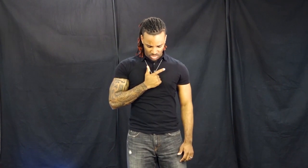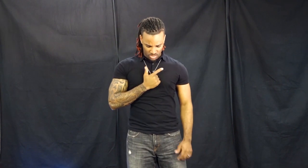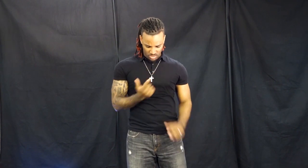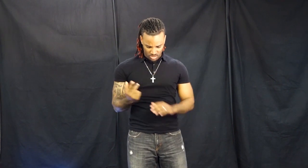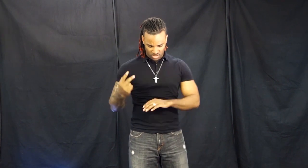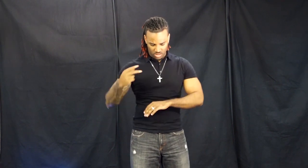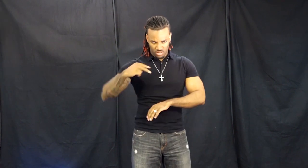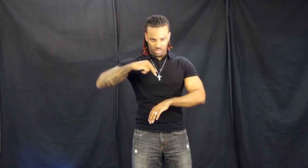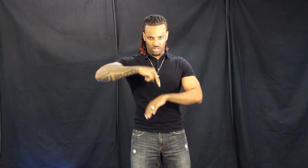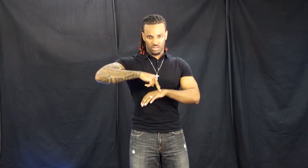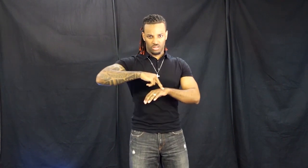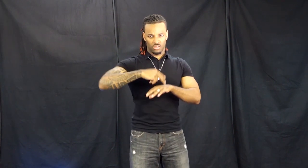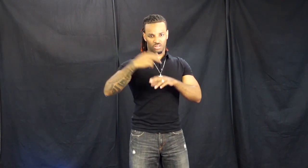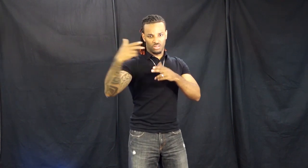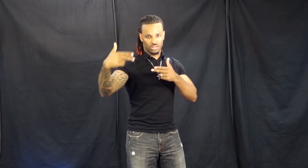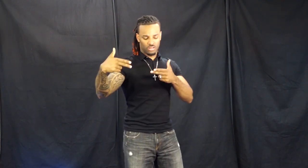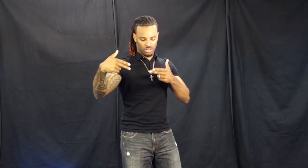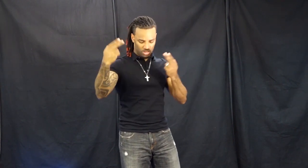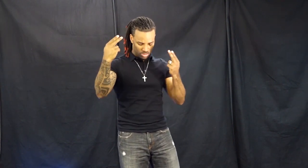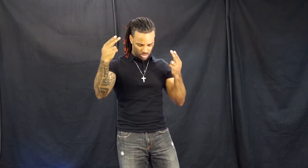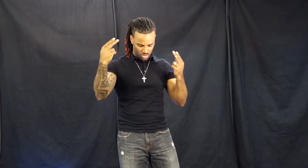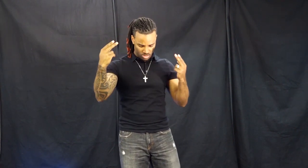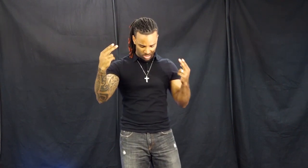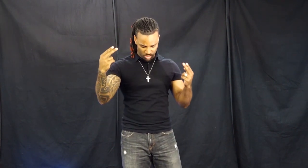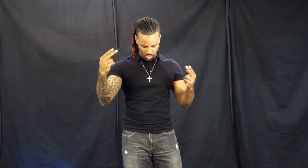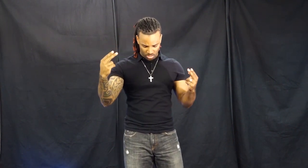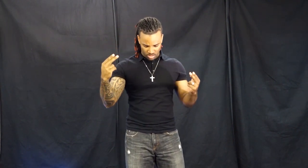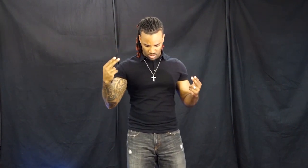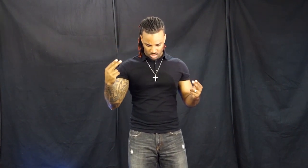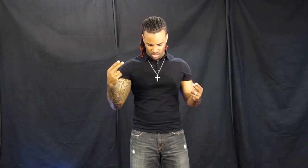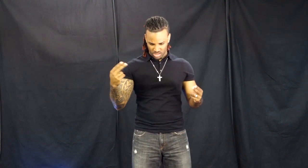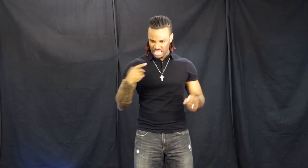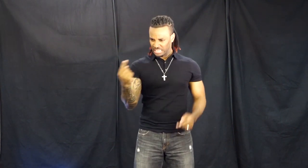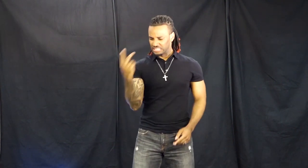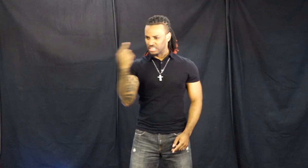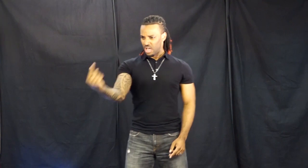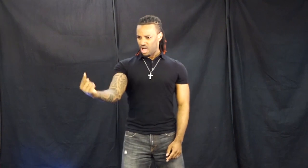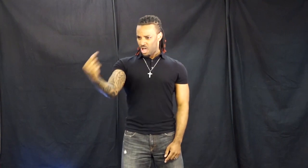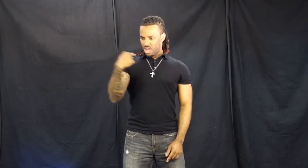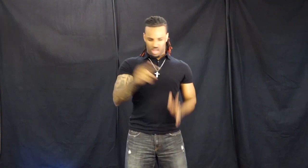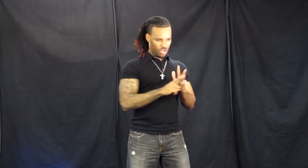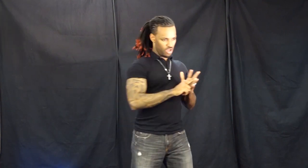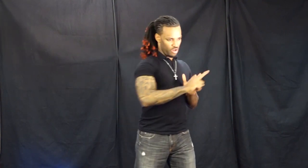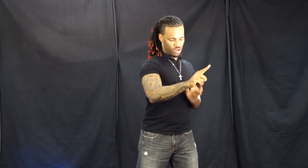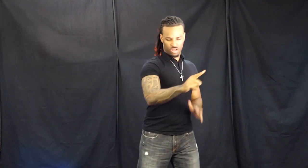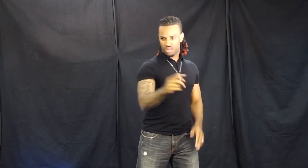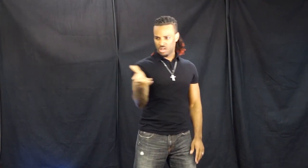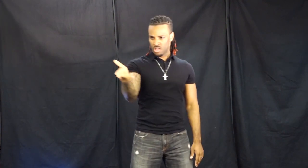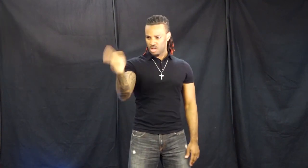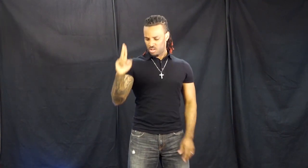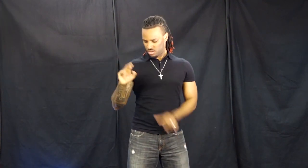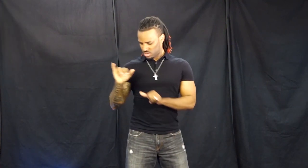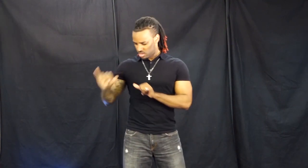me. I see it coming. Do I run or fire my gun or let it be? There is no beat, no